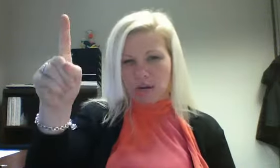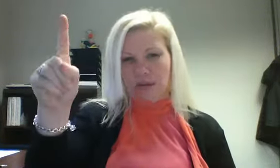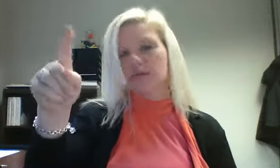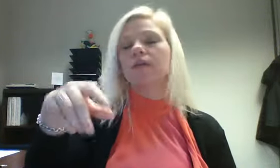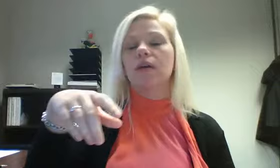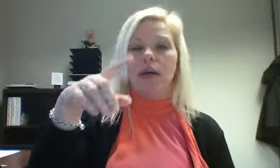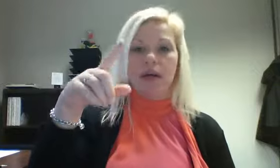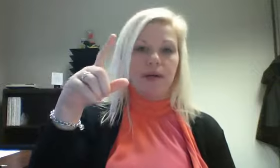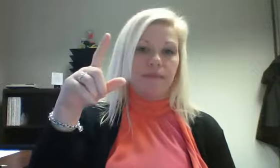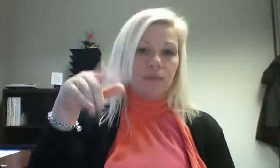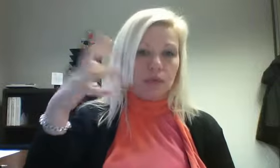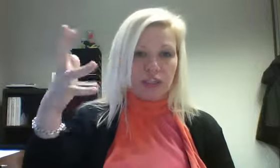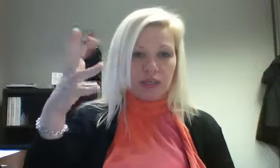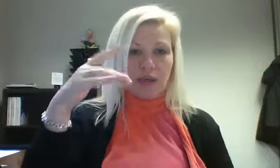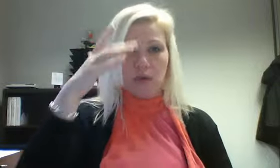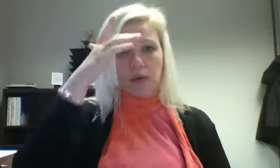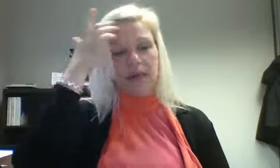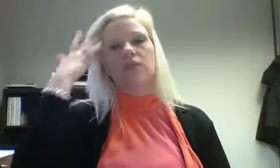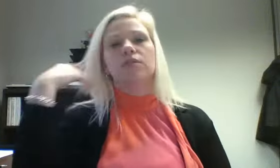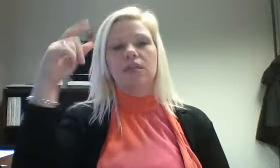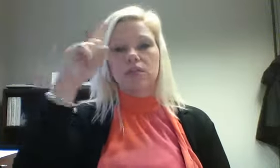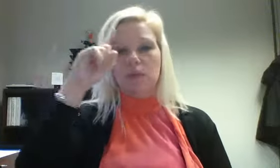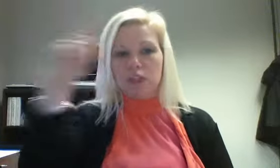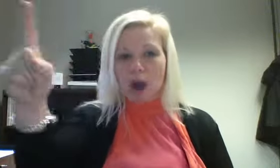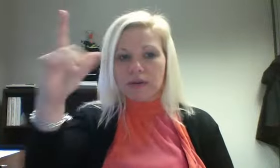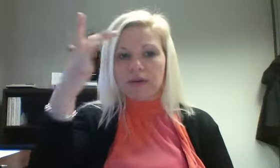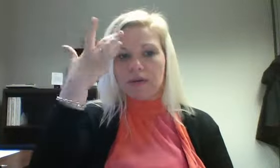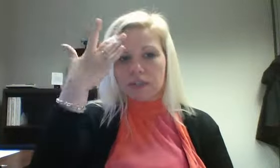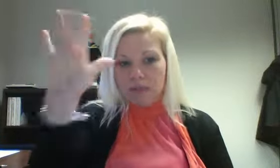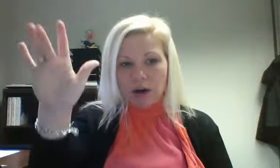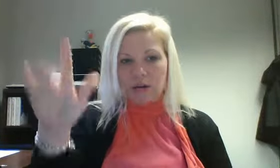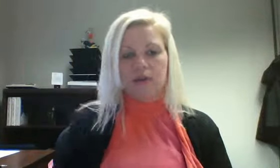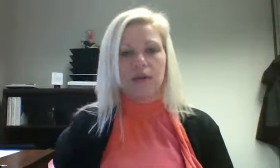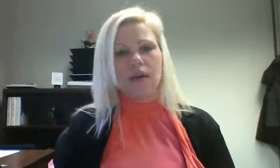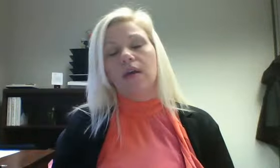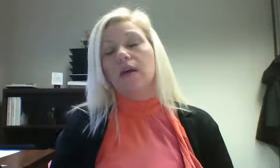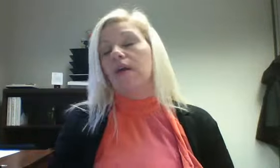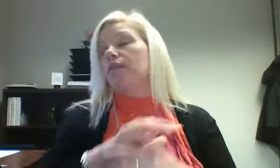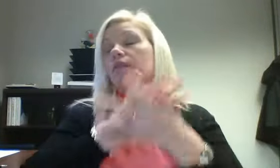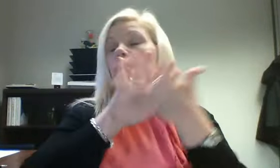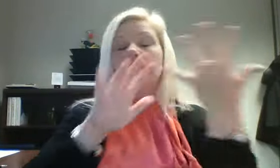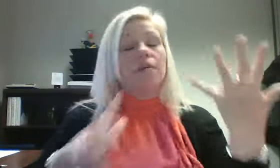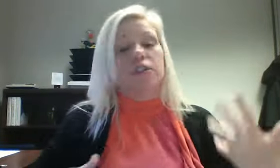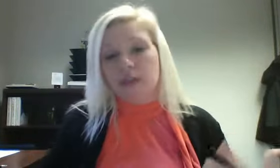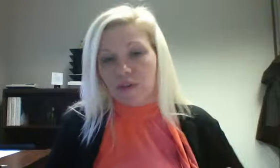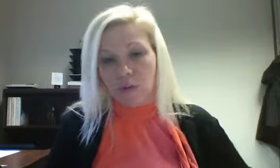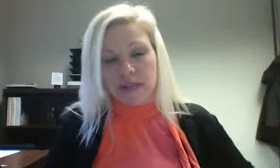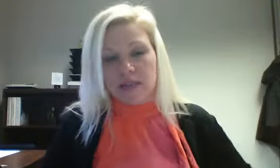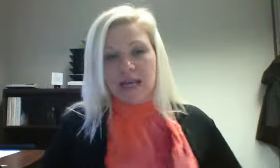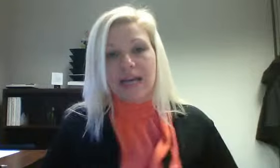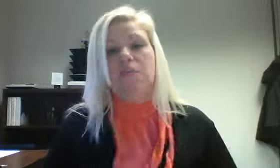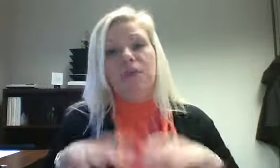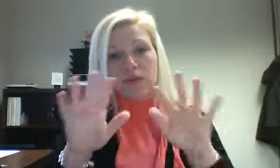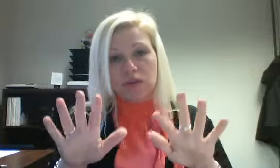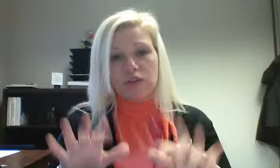smart, which is another one that you'll see. So smart, smart. There are a bunch of different ways to sign it, but those are the two